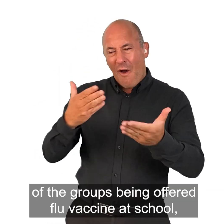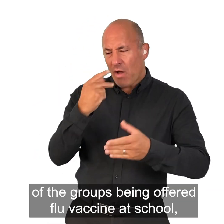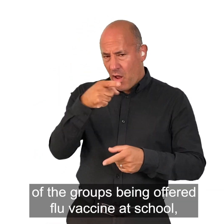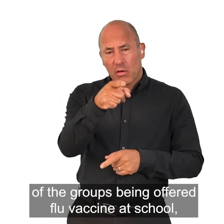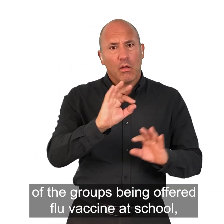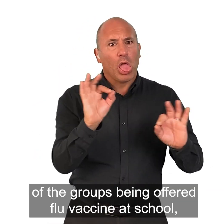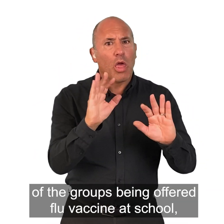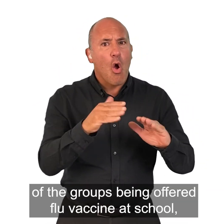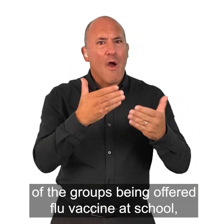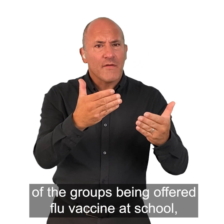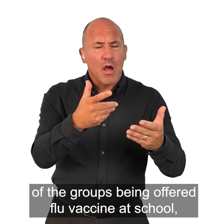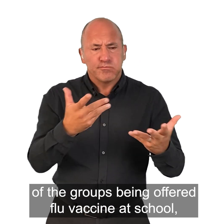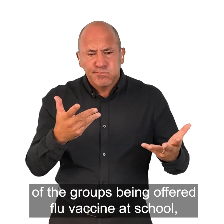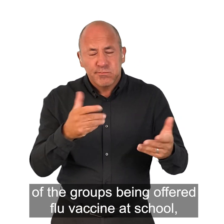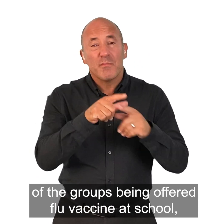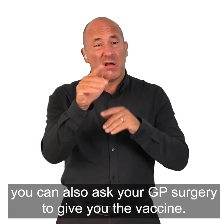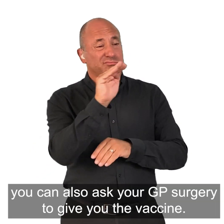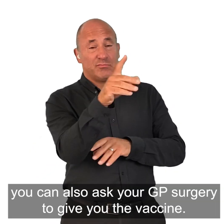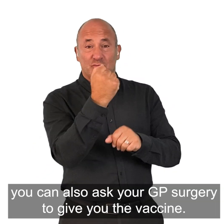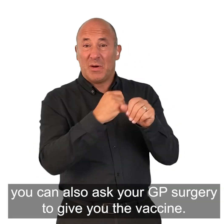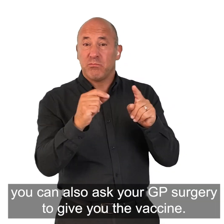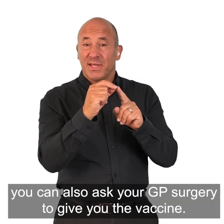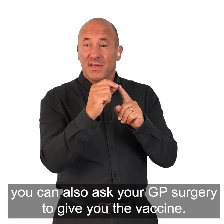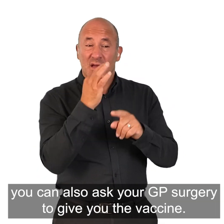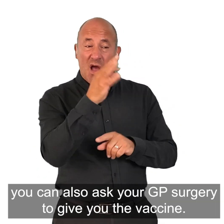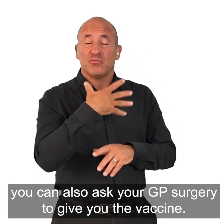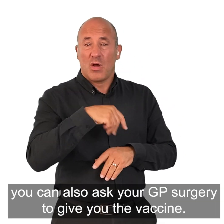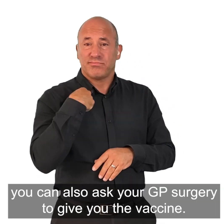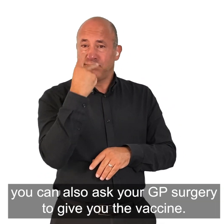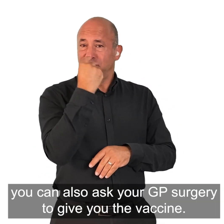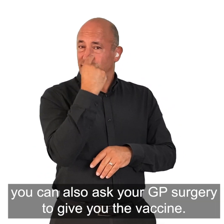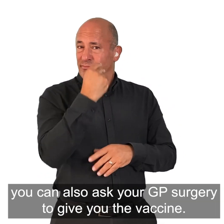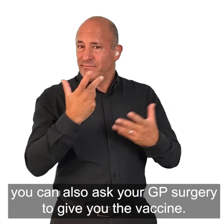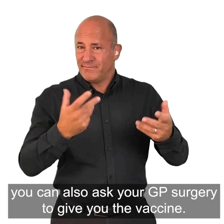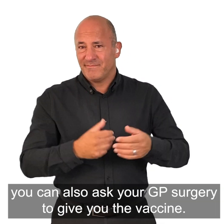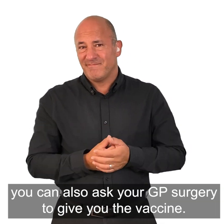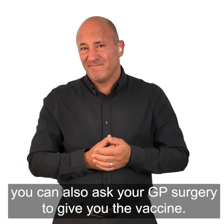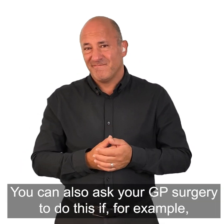groups being offered flu vaccine at school, you can also ask your GP surgery to give you the